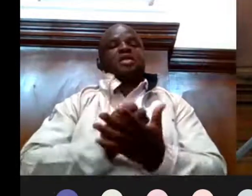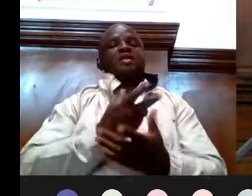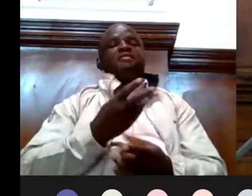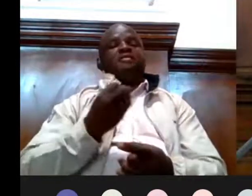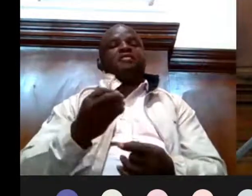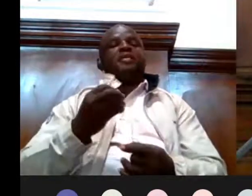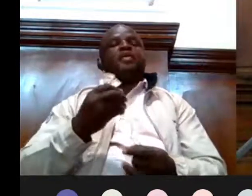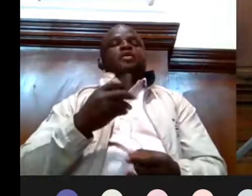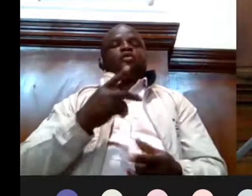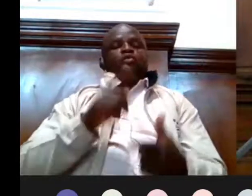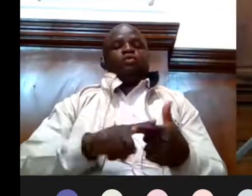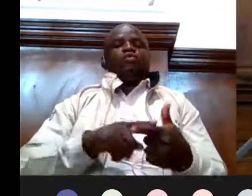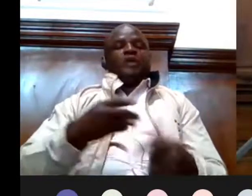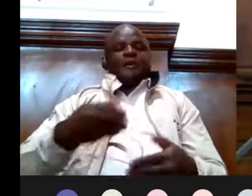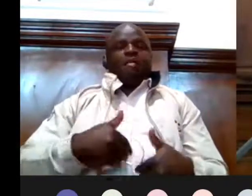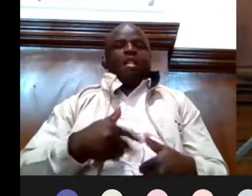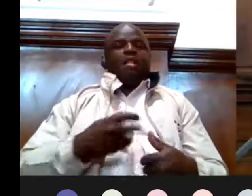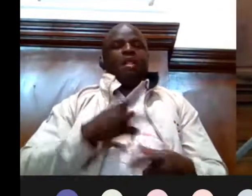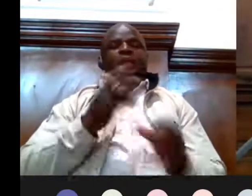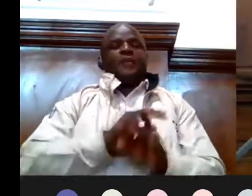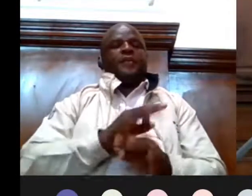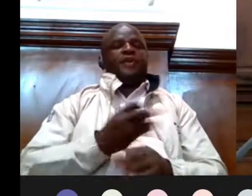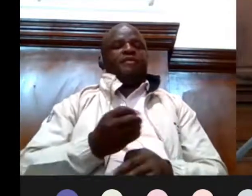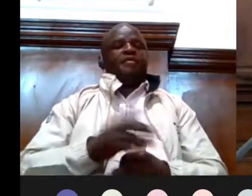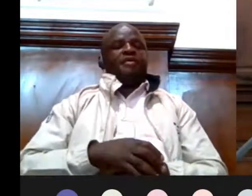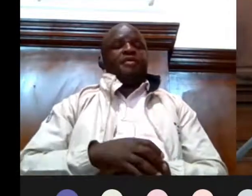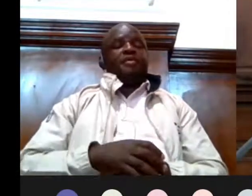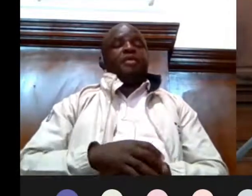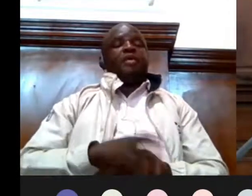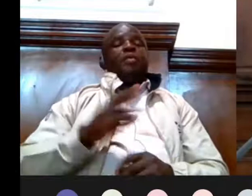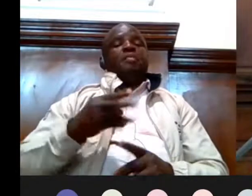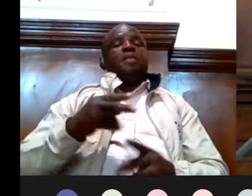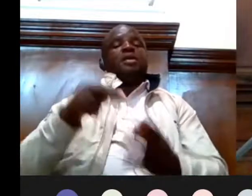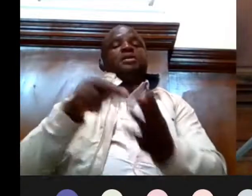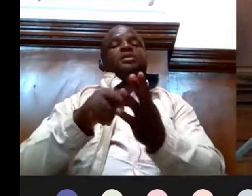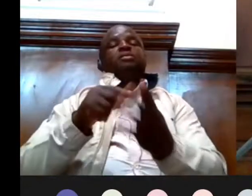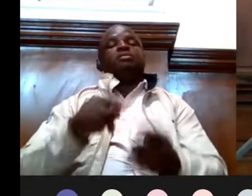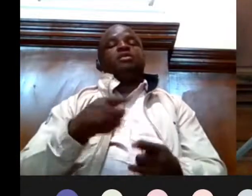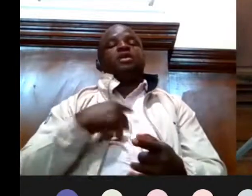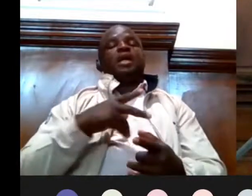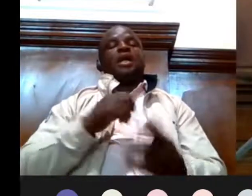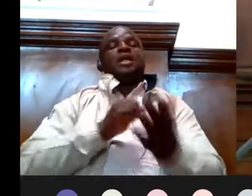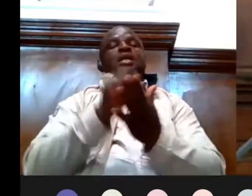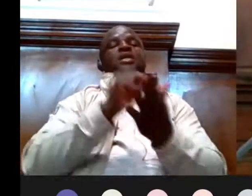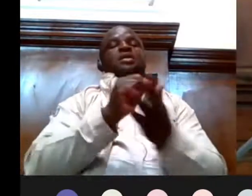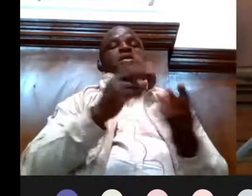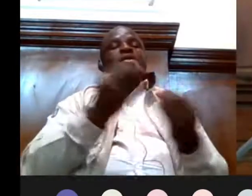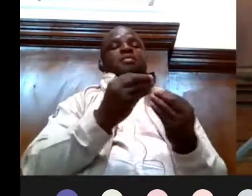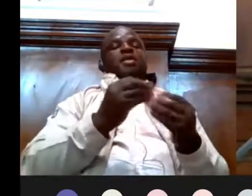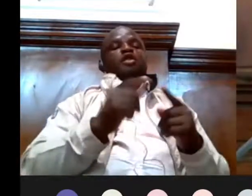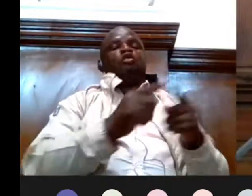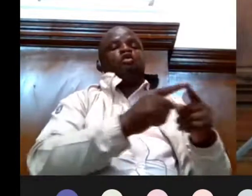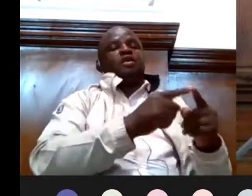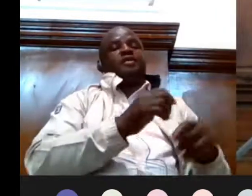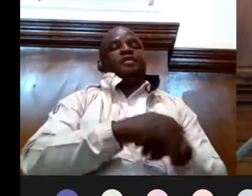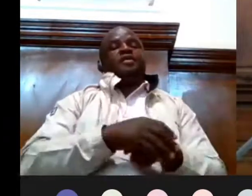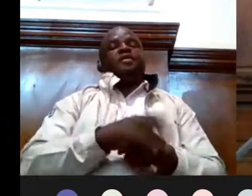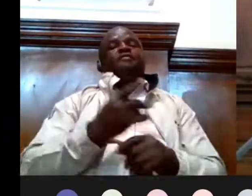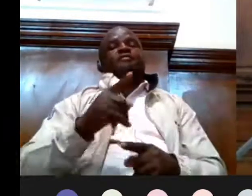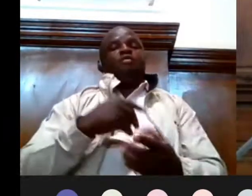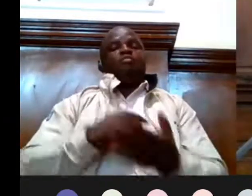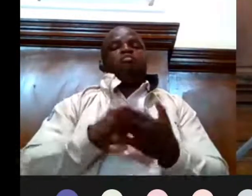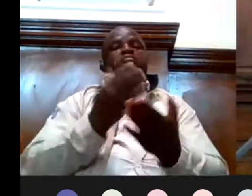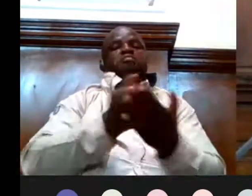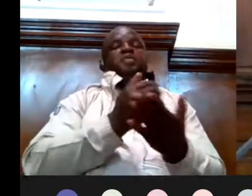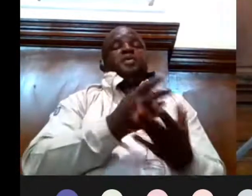fed. These are the women you see standing somewhere with a little stall, trying to sell something to make a